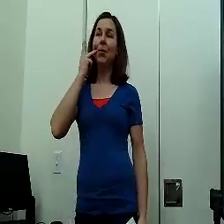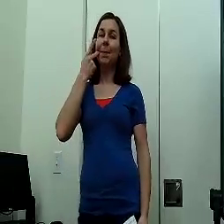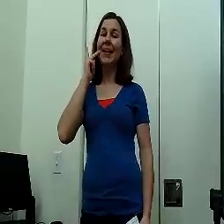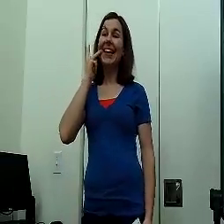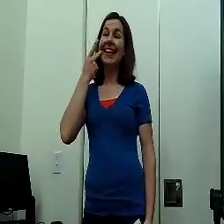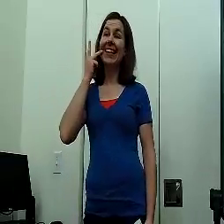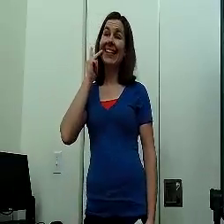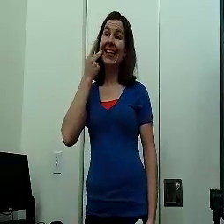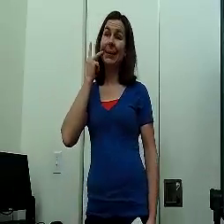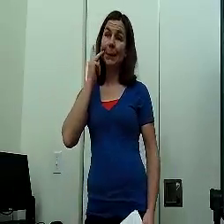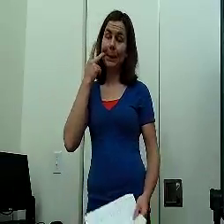with a P.